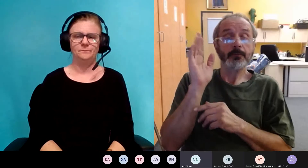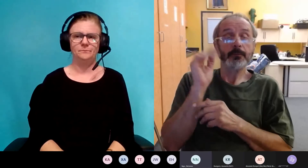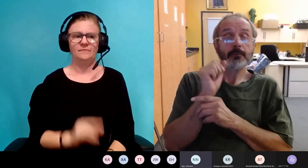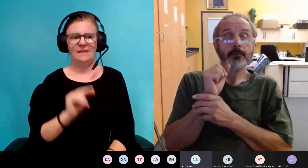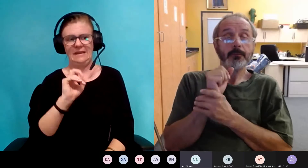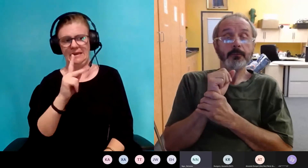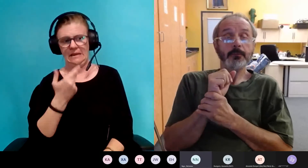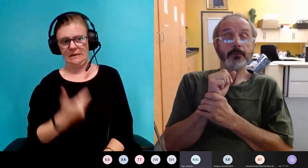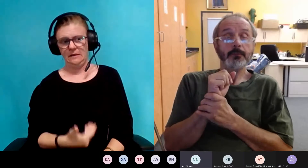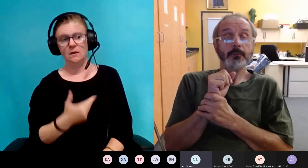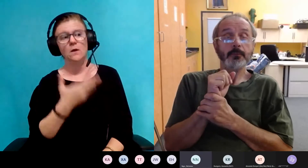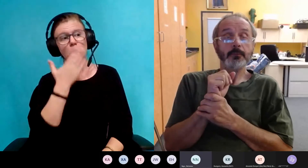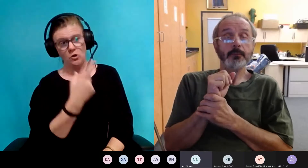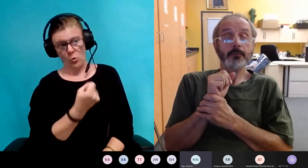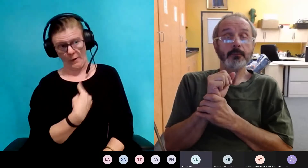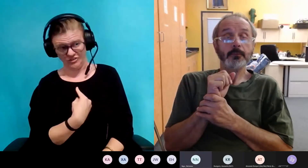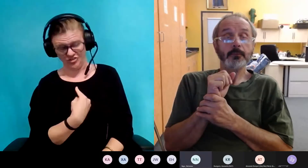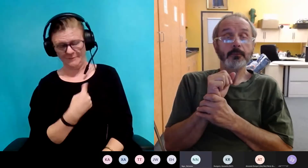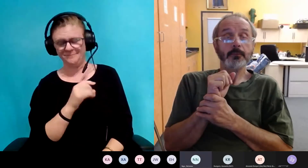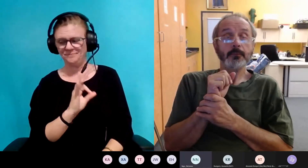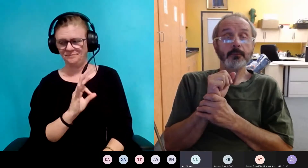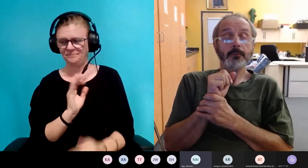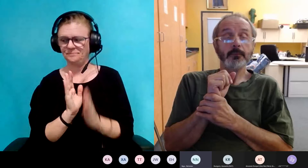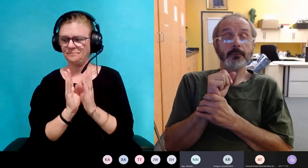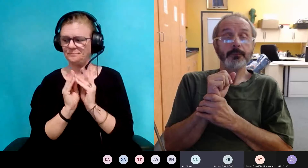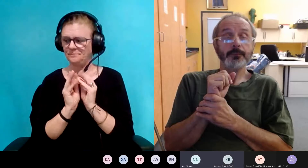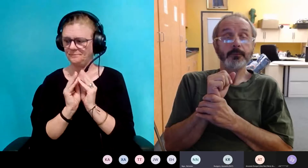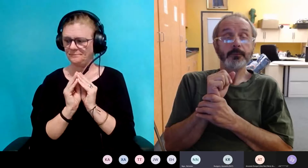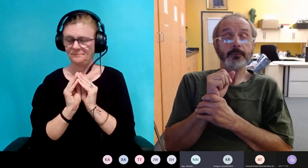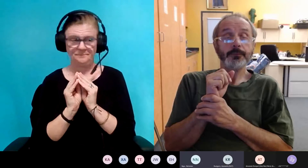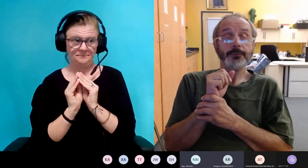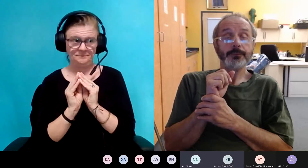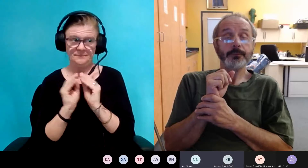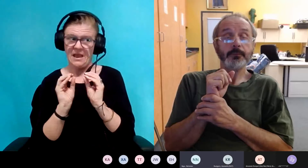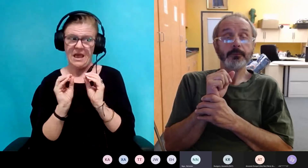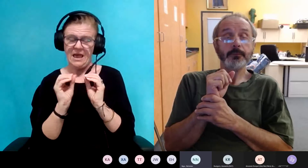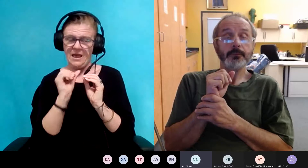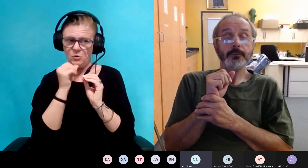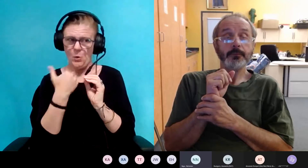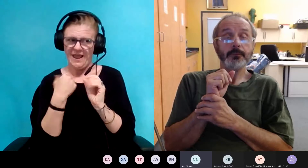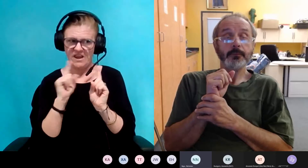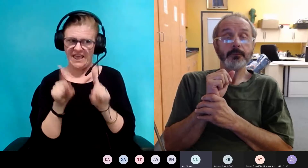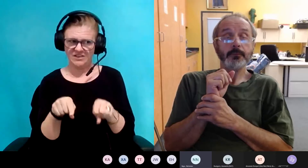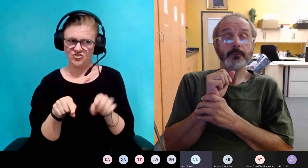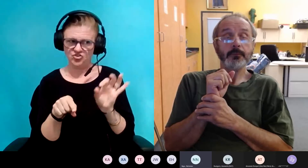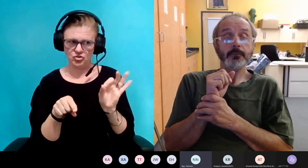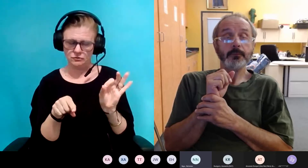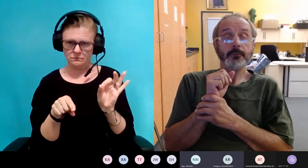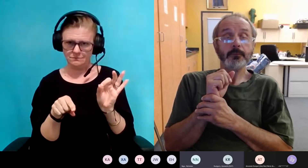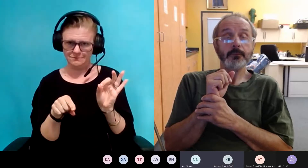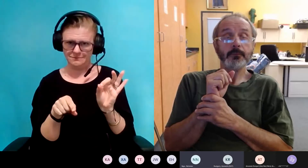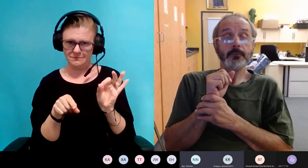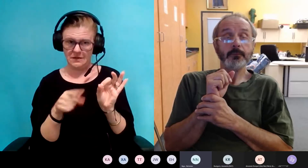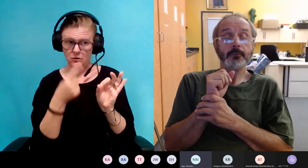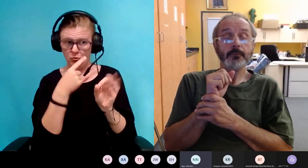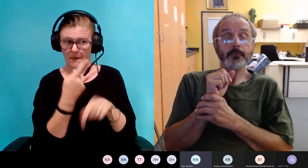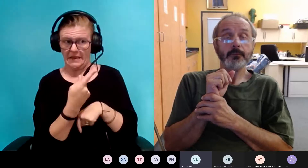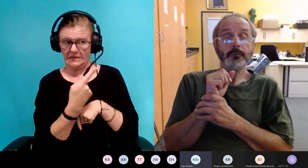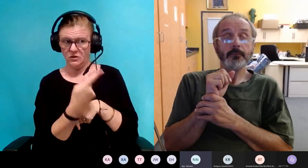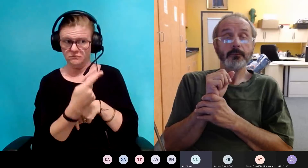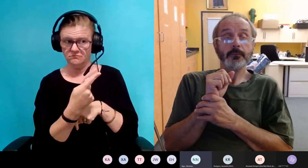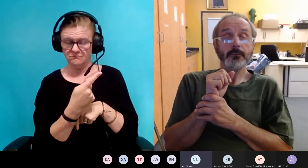This is Nick. That is a good question that I do not have an answer to at the moment. Can we connect a